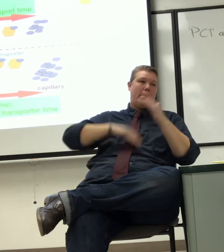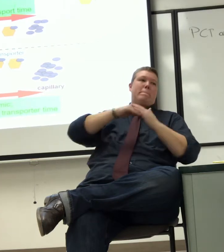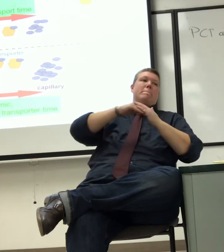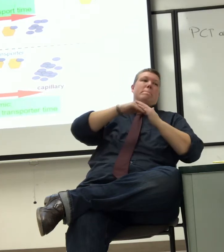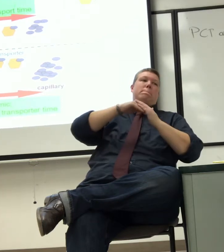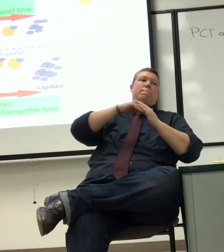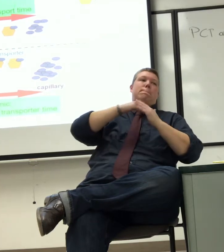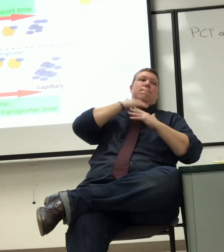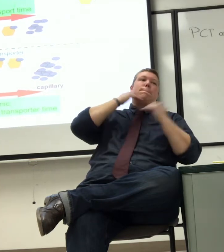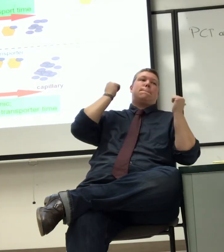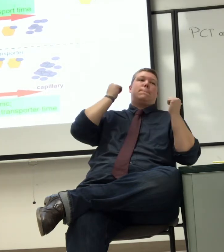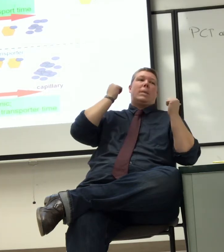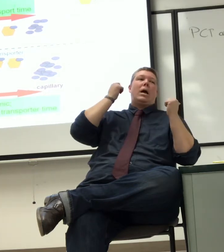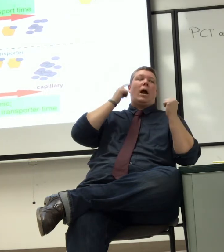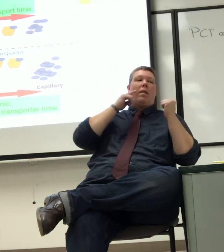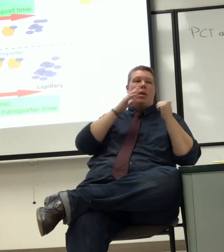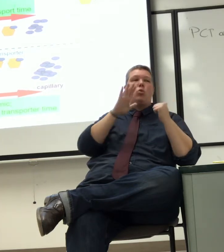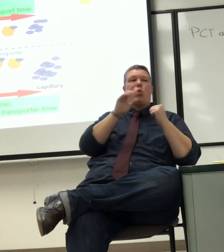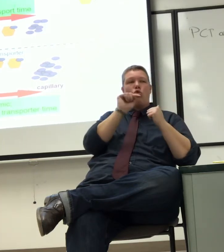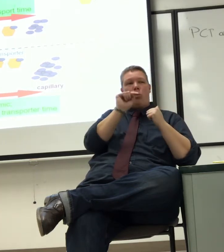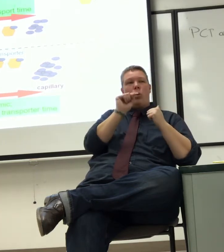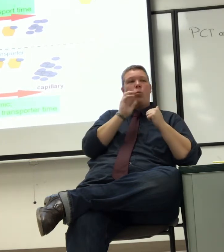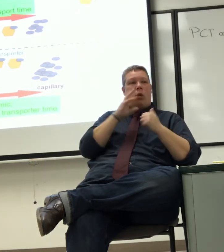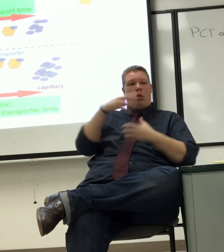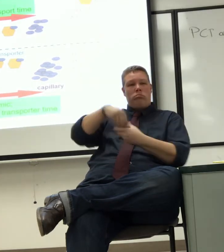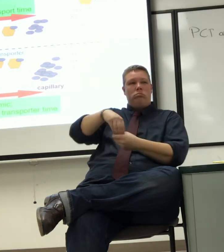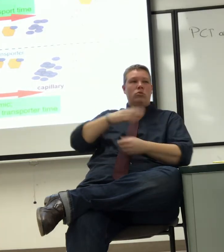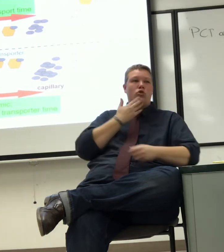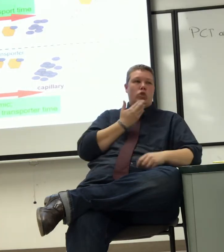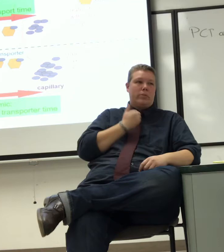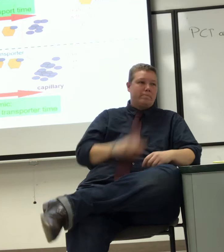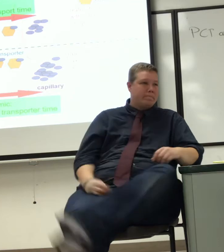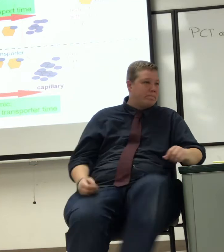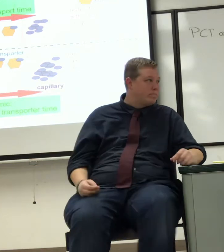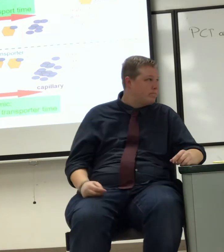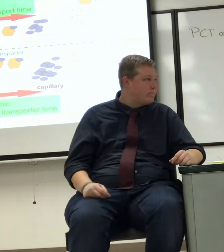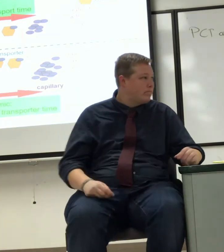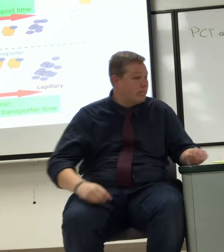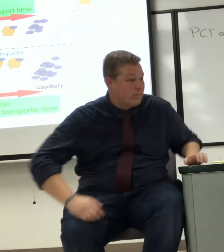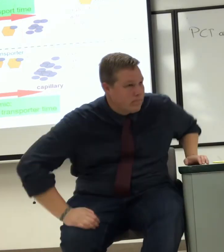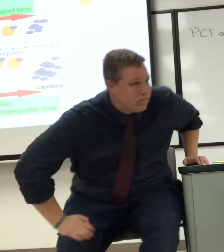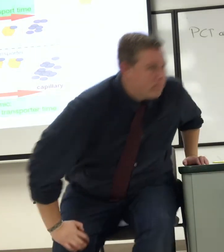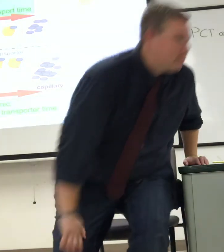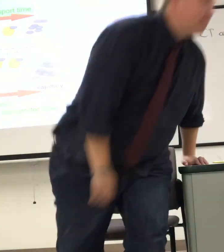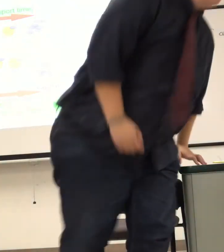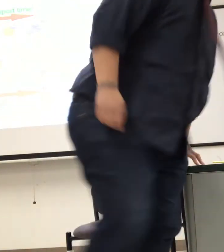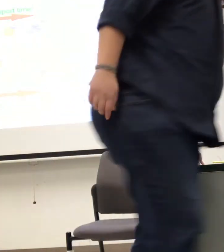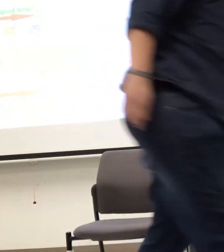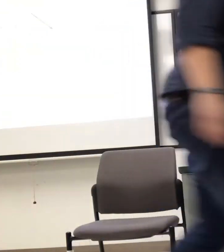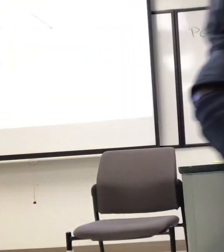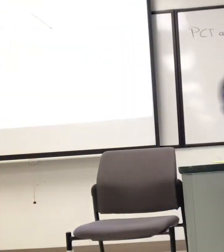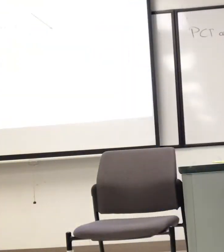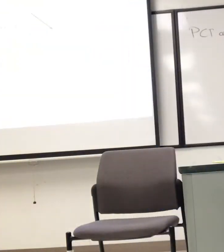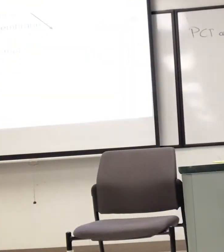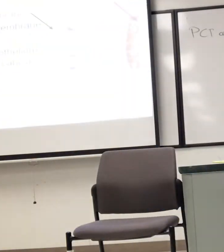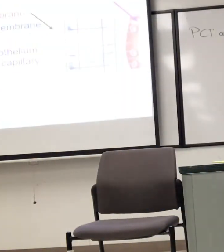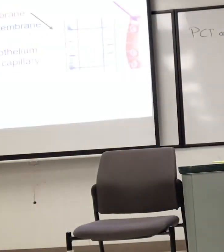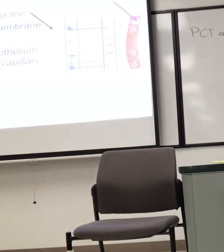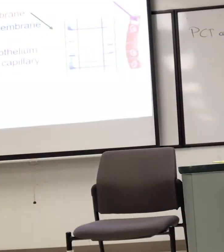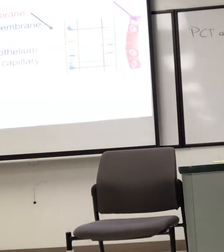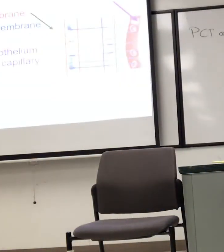saturation, and you might have sweet urine. So the way cells work is not like this fairy analogy. This is